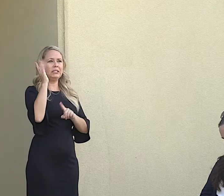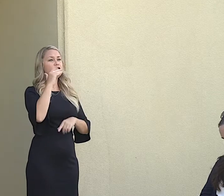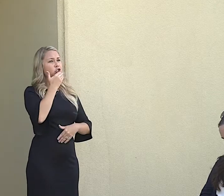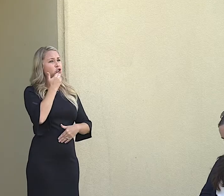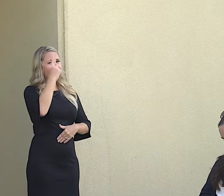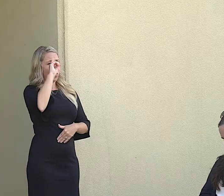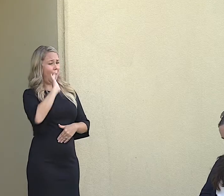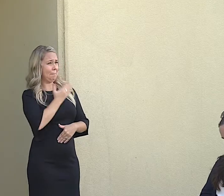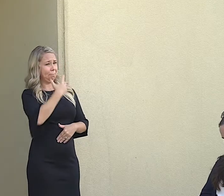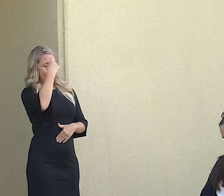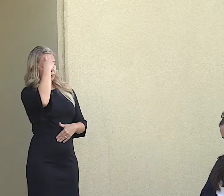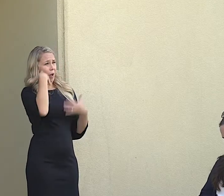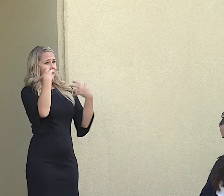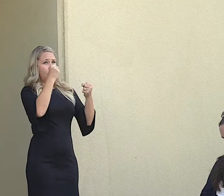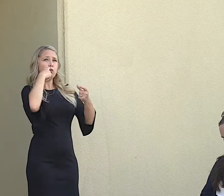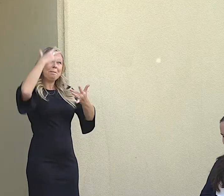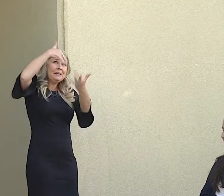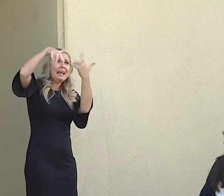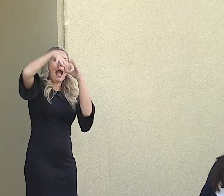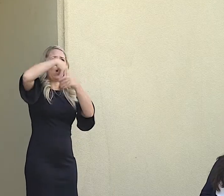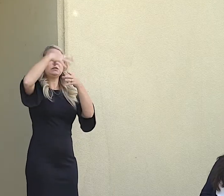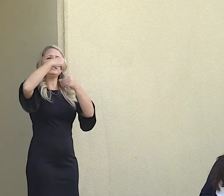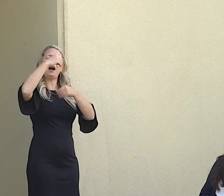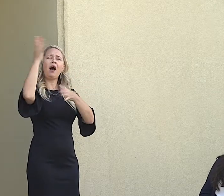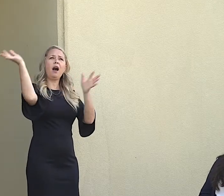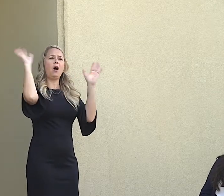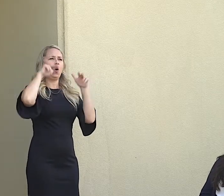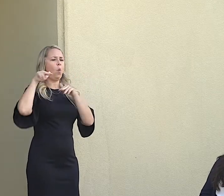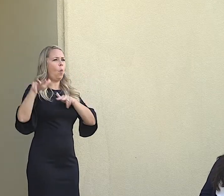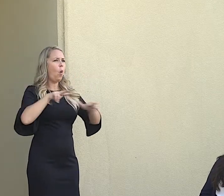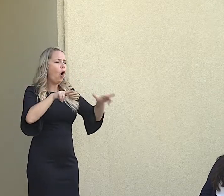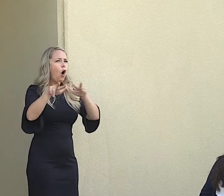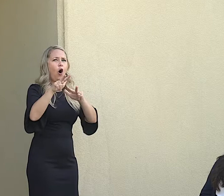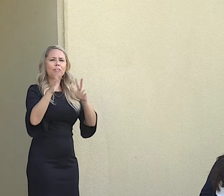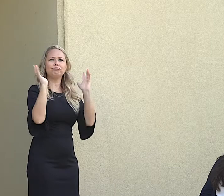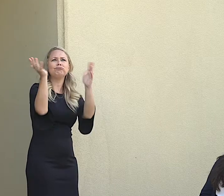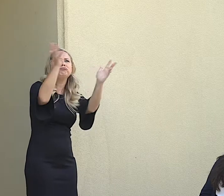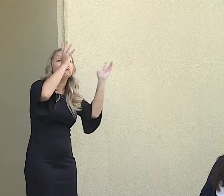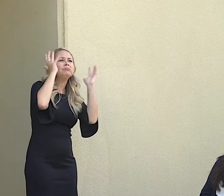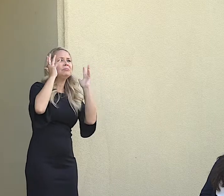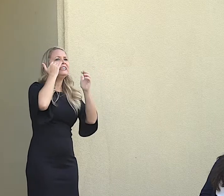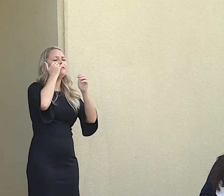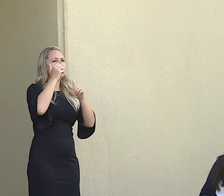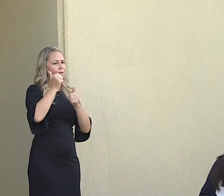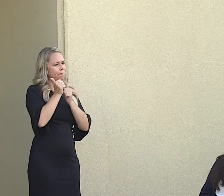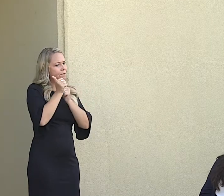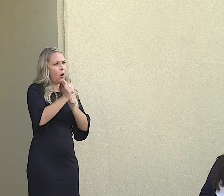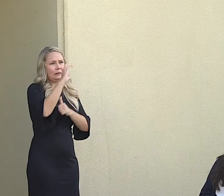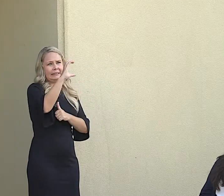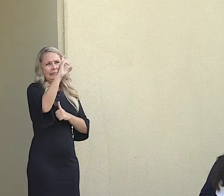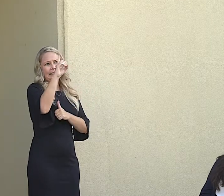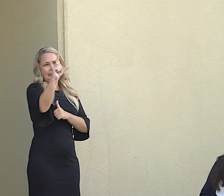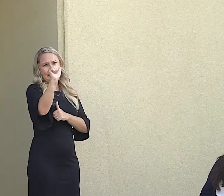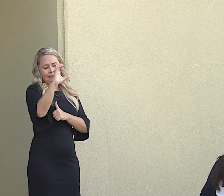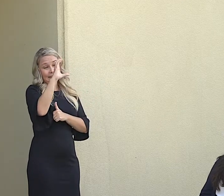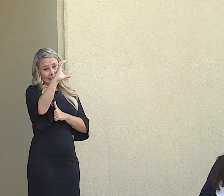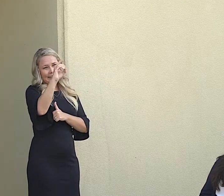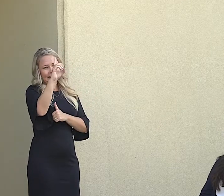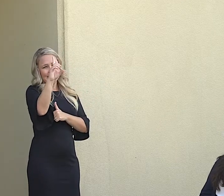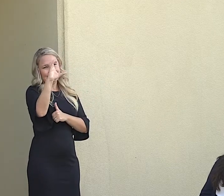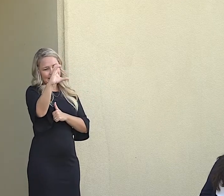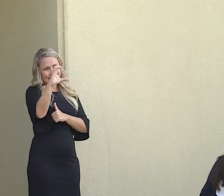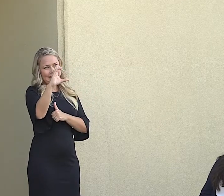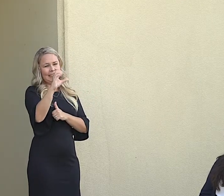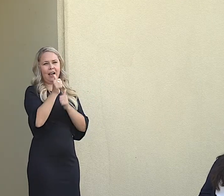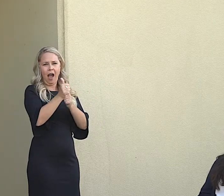for our mental health to be outside, to be able to go out for a walk, to be able to converse where possible, so long as you're following the CDC guidelines. However,